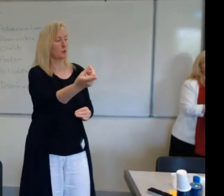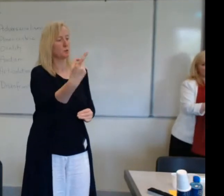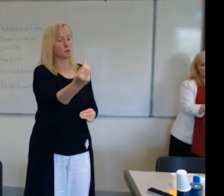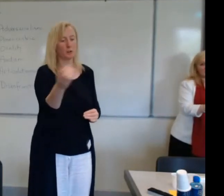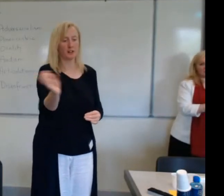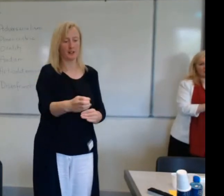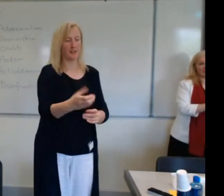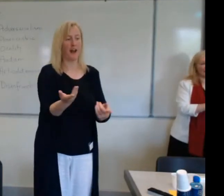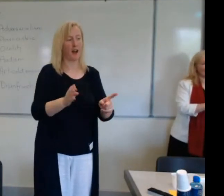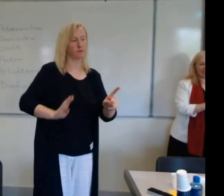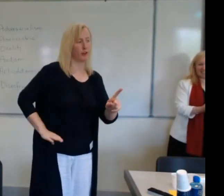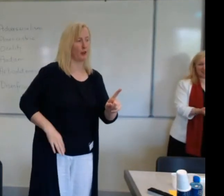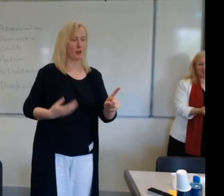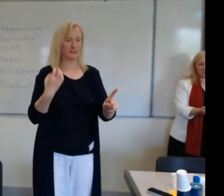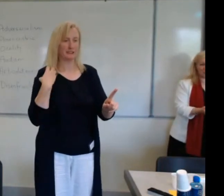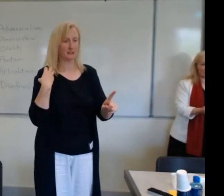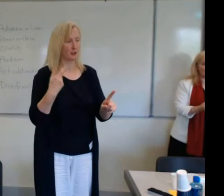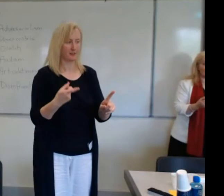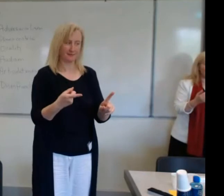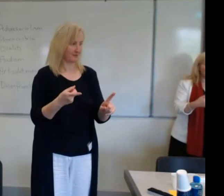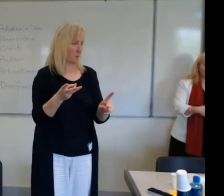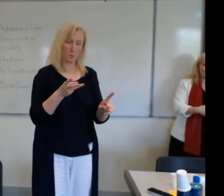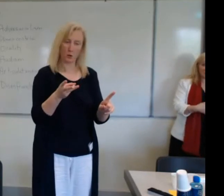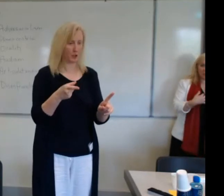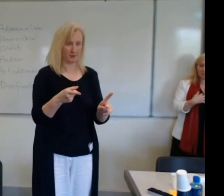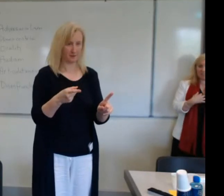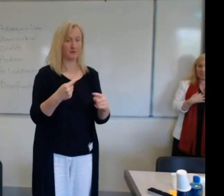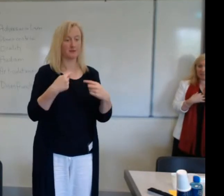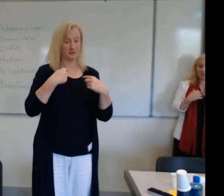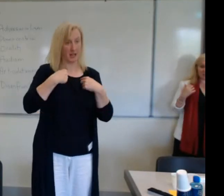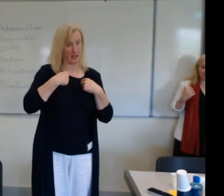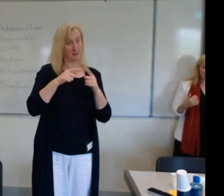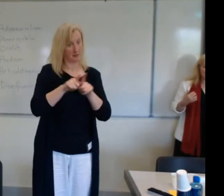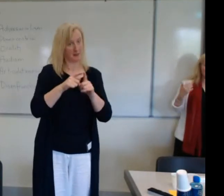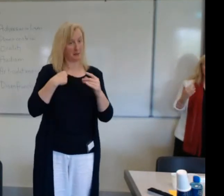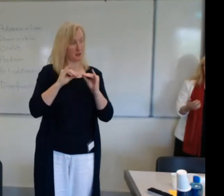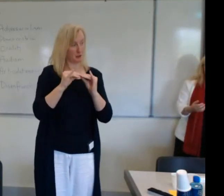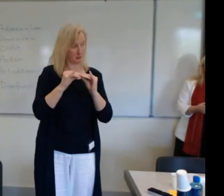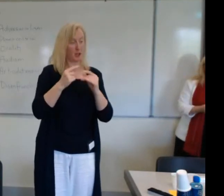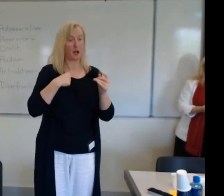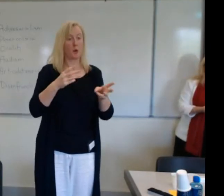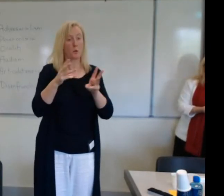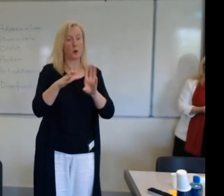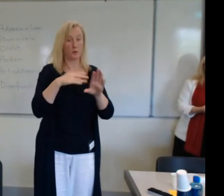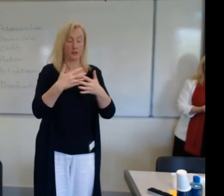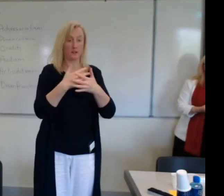or sister in, that's not going to work. And as a practitioner, I'm also an interpreter, as a practitioner who has worked quite a lot in legal settings over the